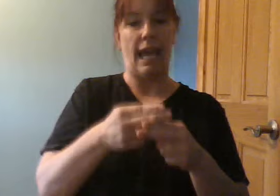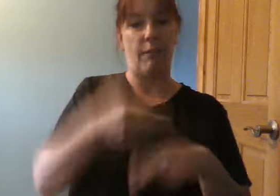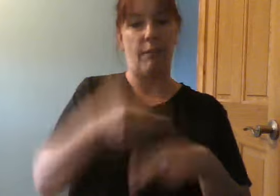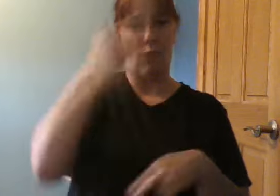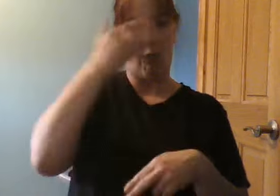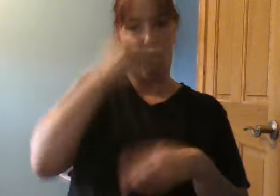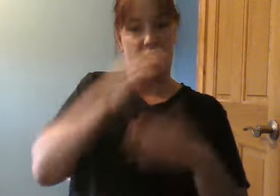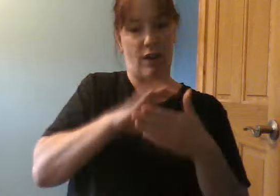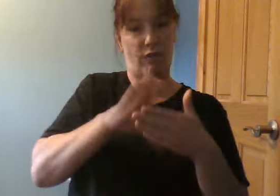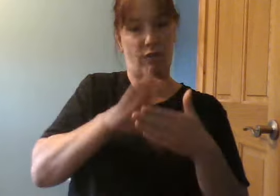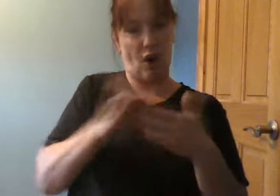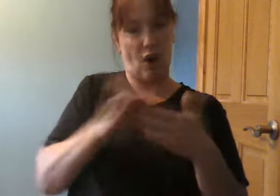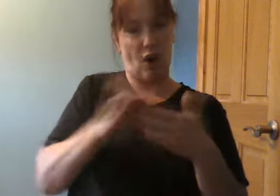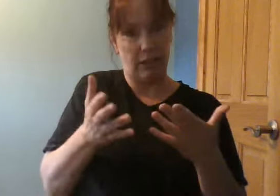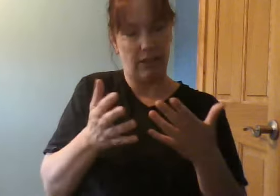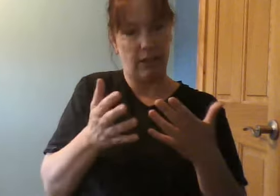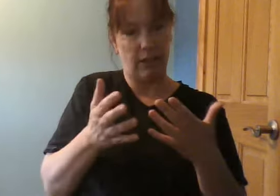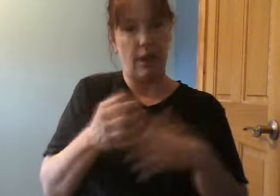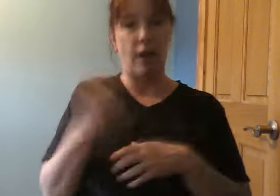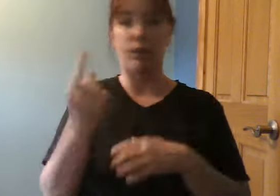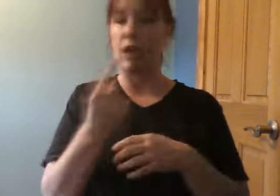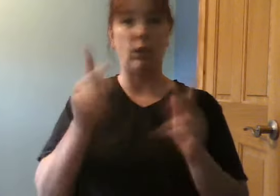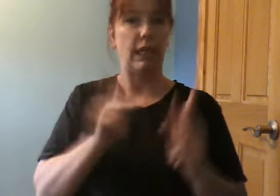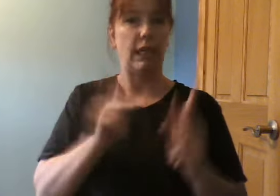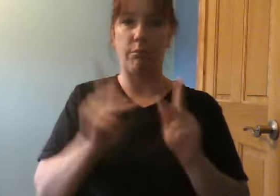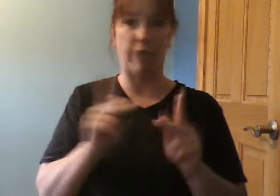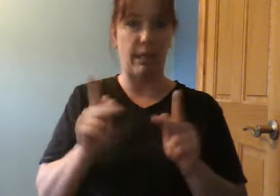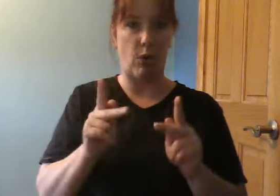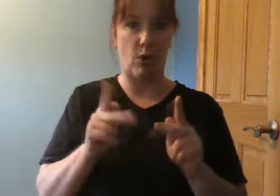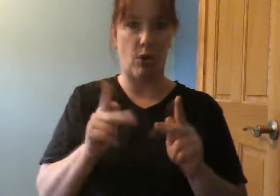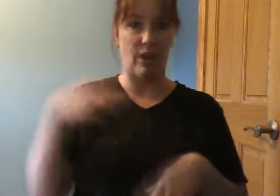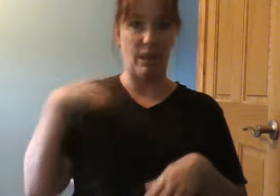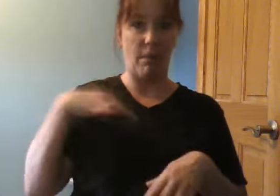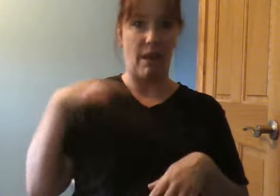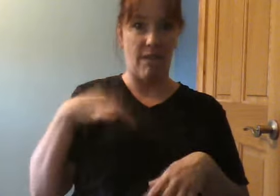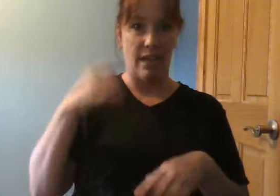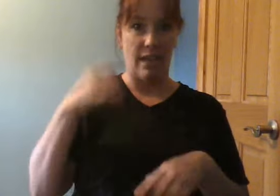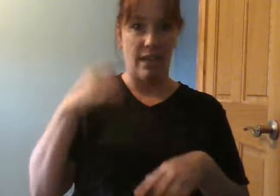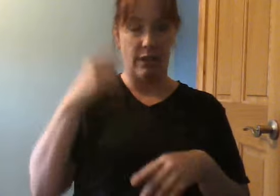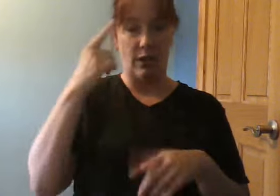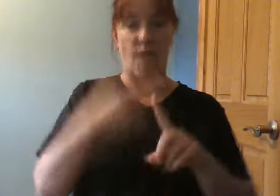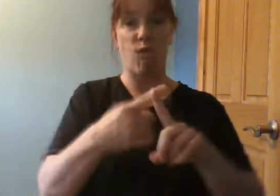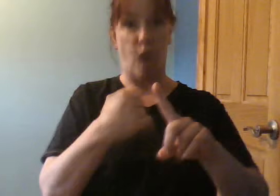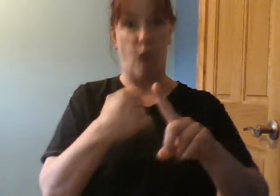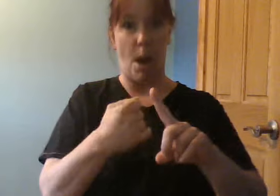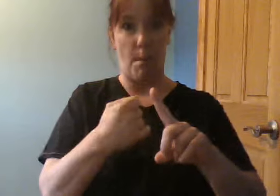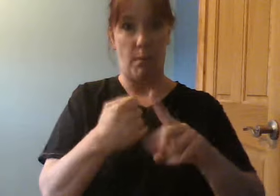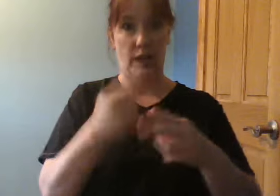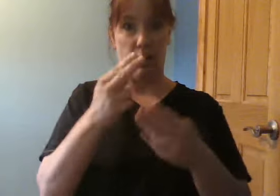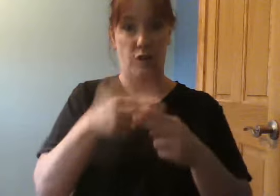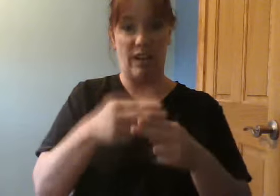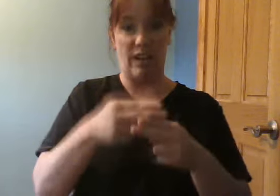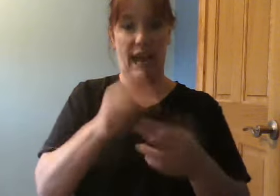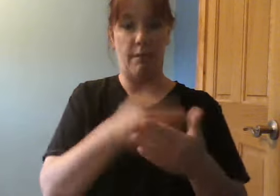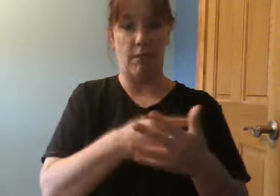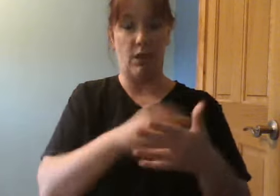and perverse than it seems to us, because the only people that benefit from having the name on the card are criminals. You know what your name is, right?